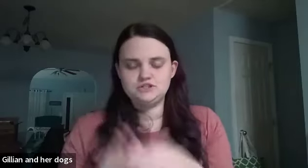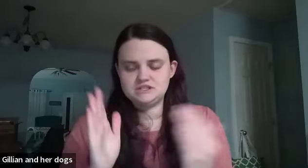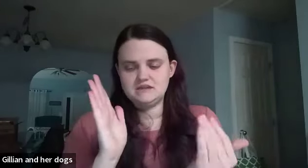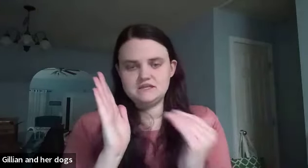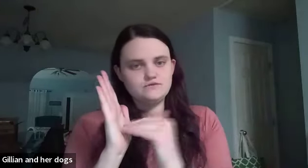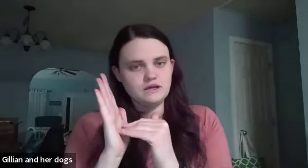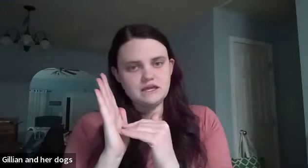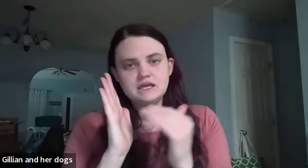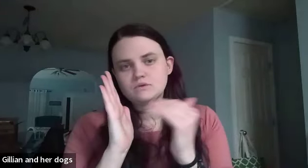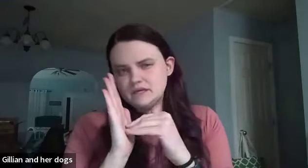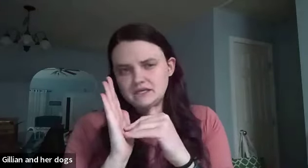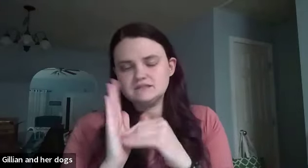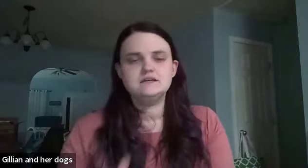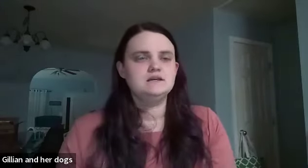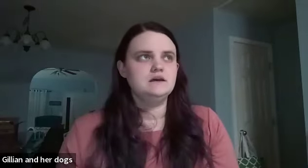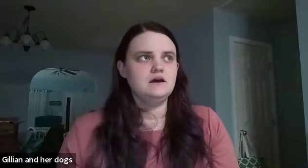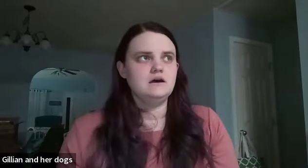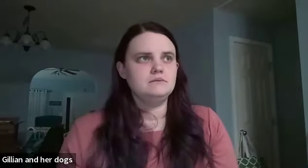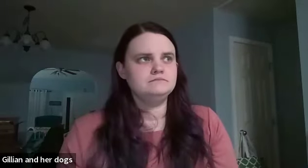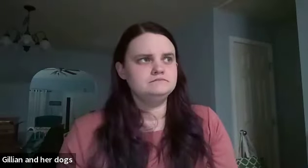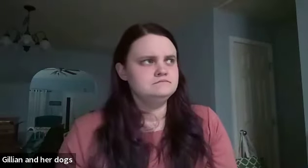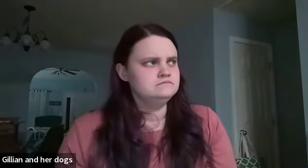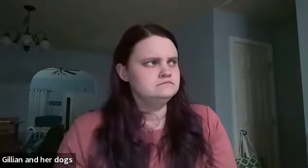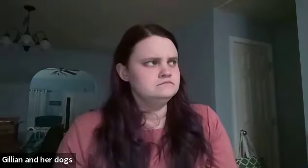just say this for again, repeat. Um,